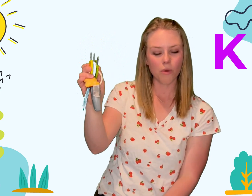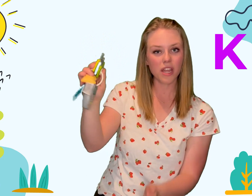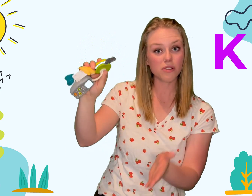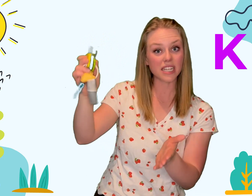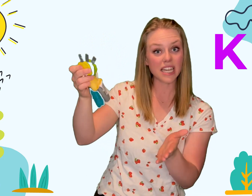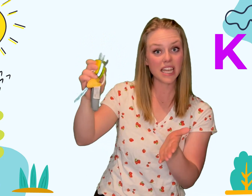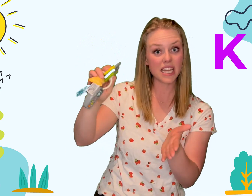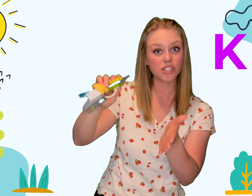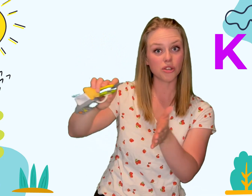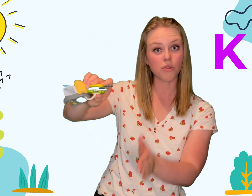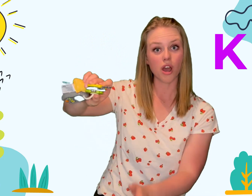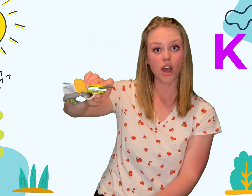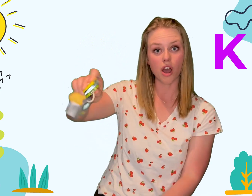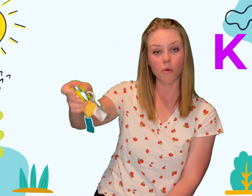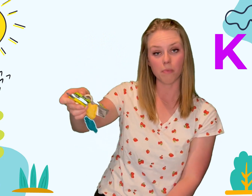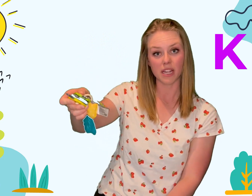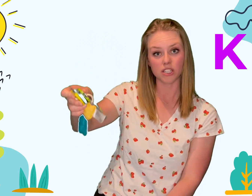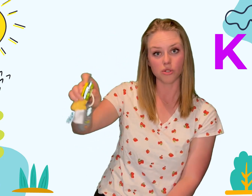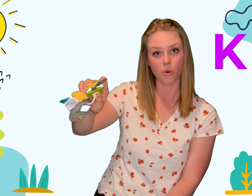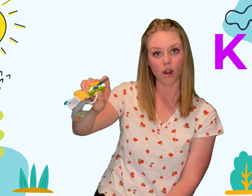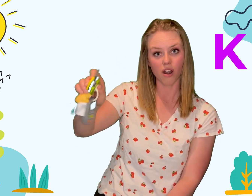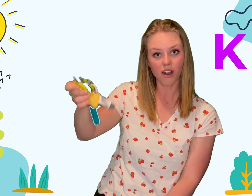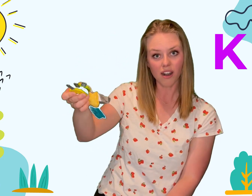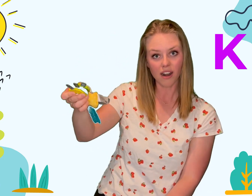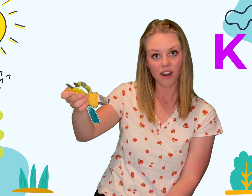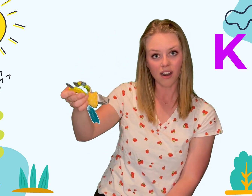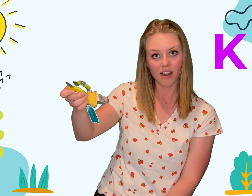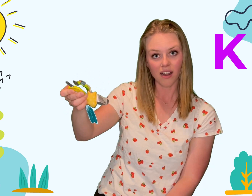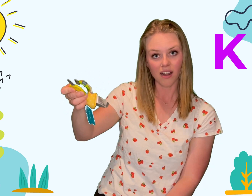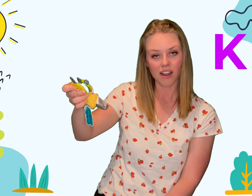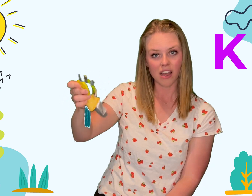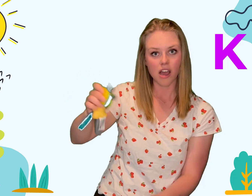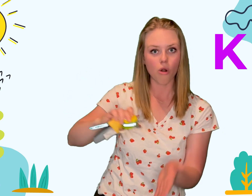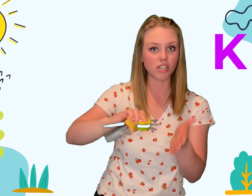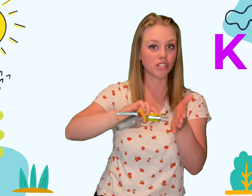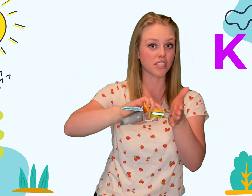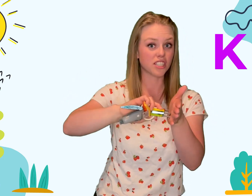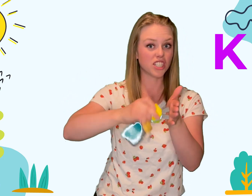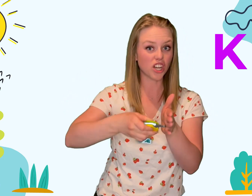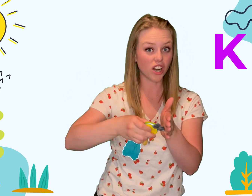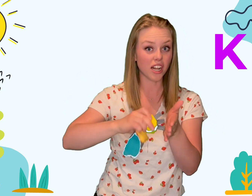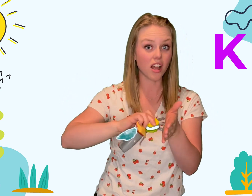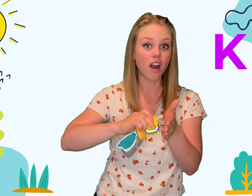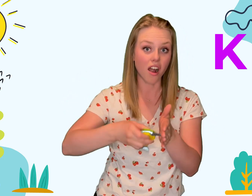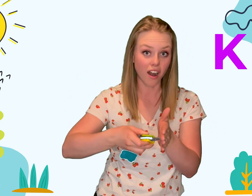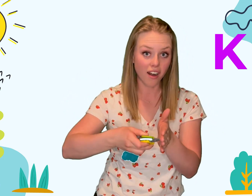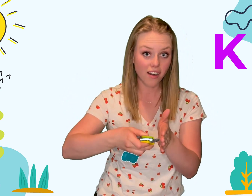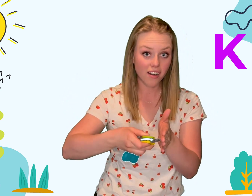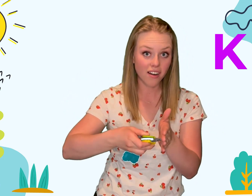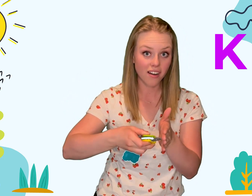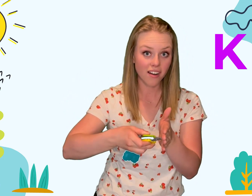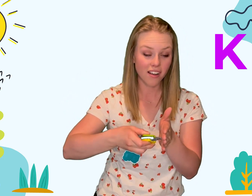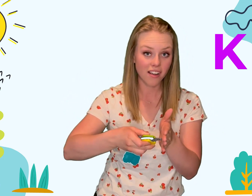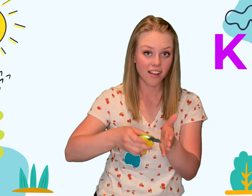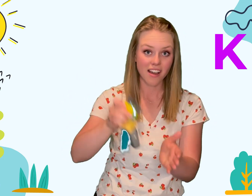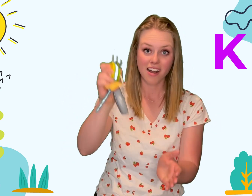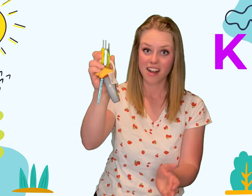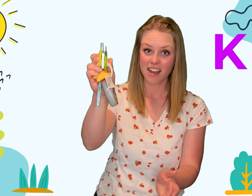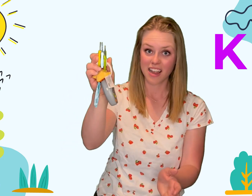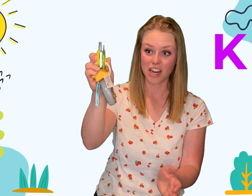use a key to open a door or to start a car. Here are